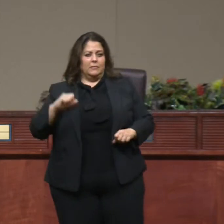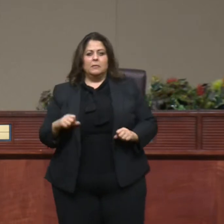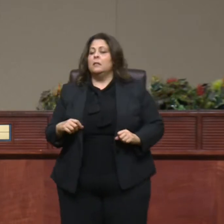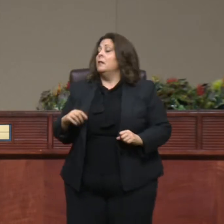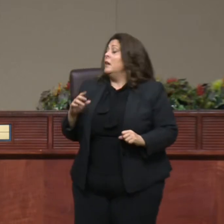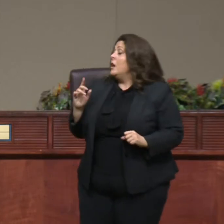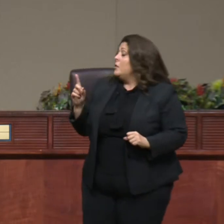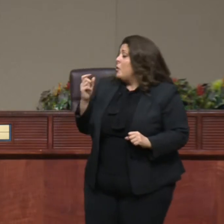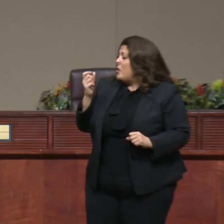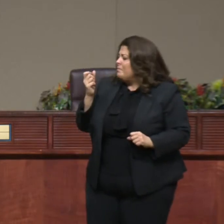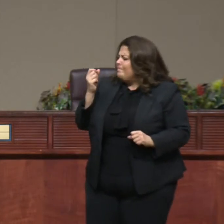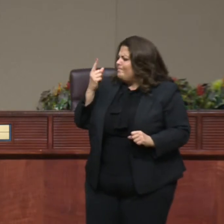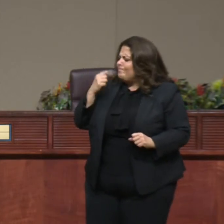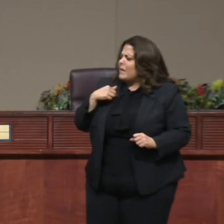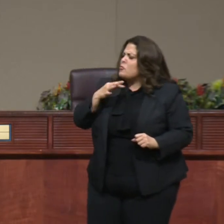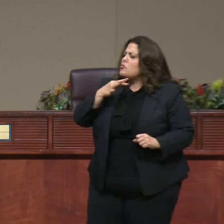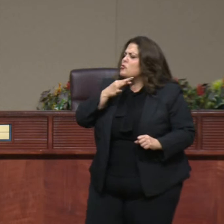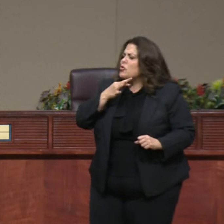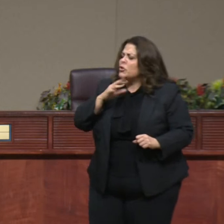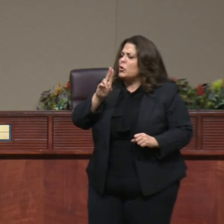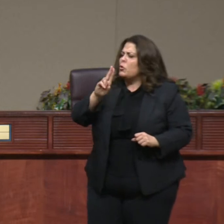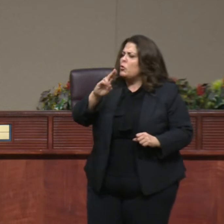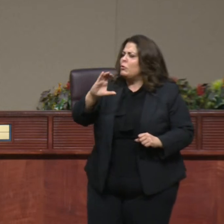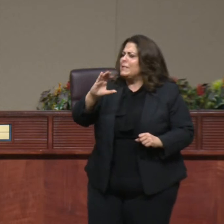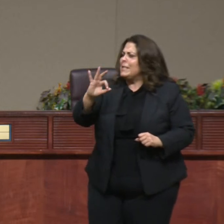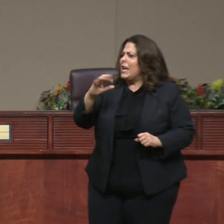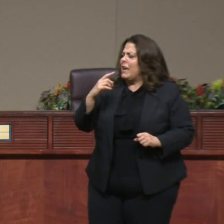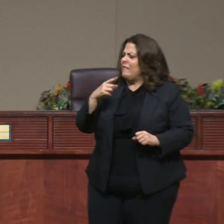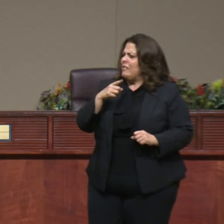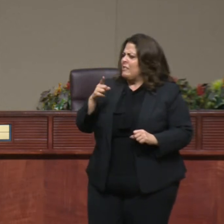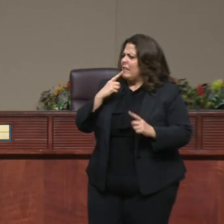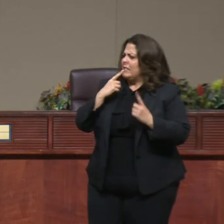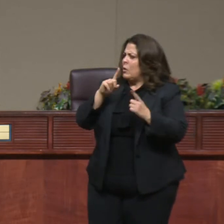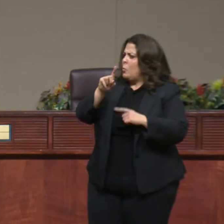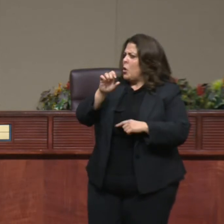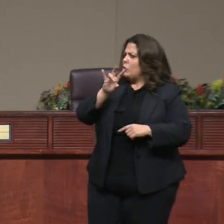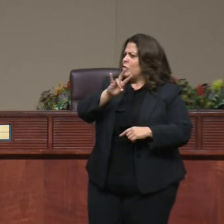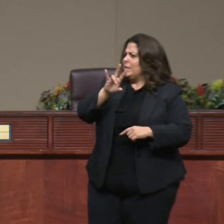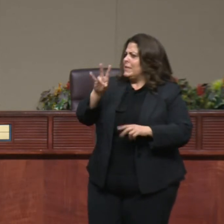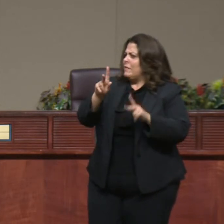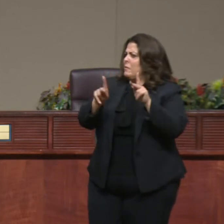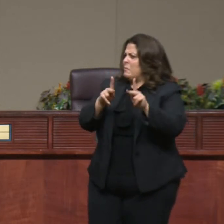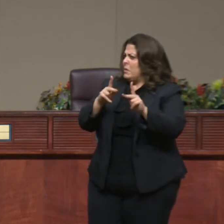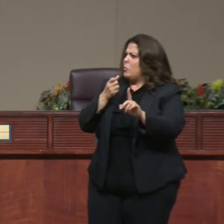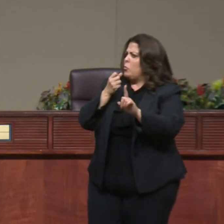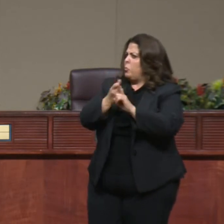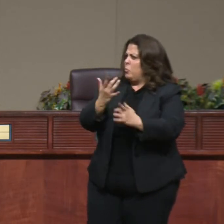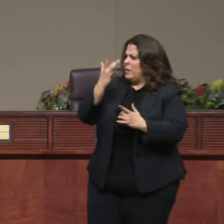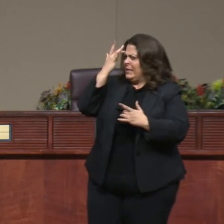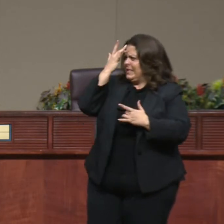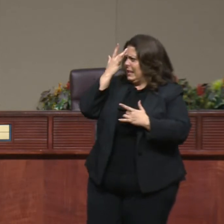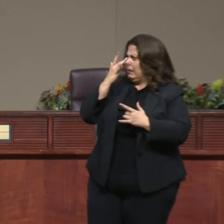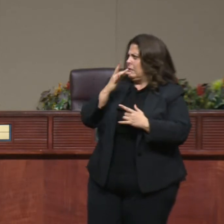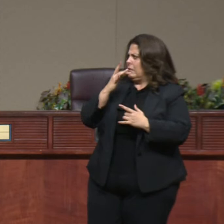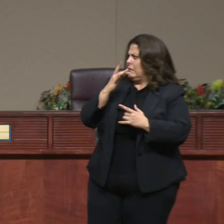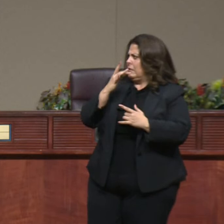because UCF reported 177 positive cases during the week ending